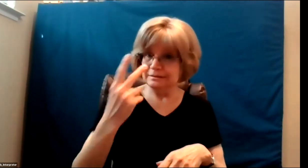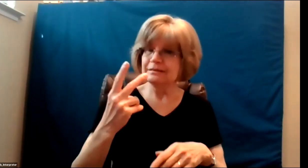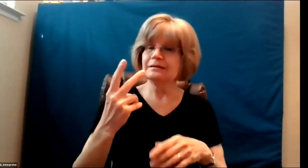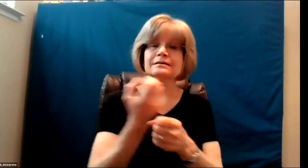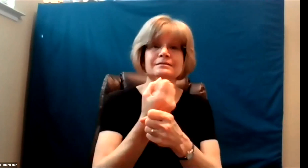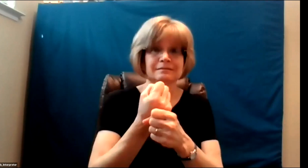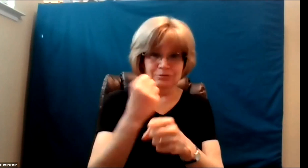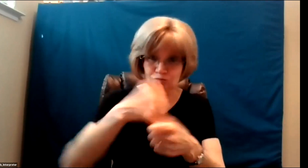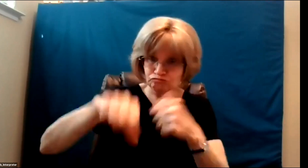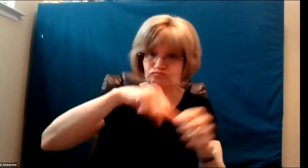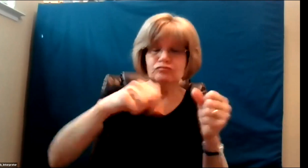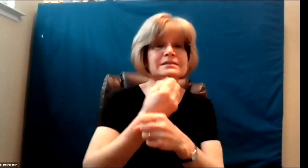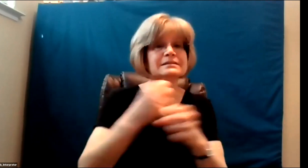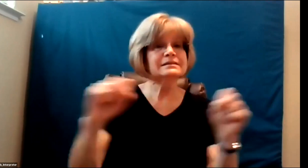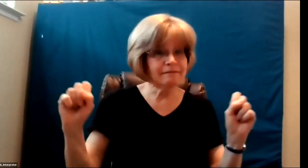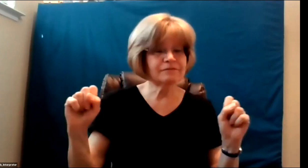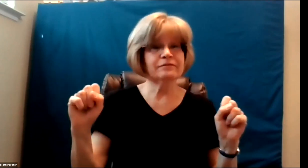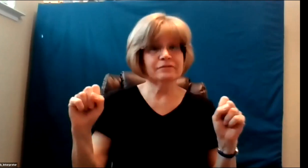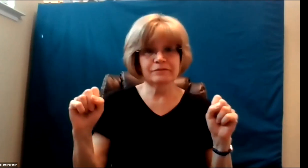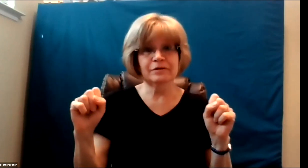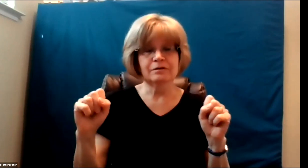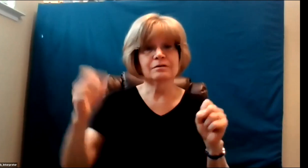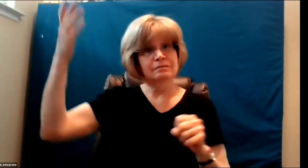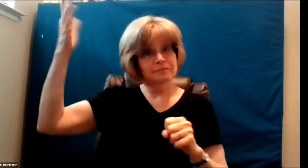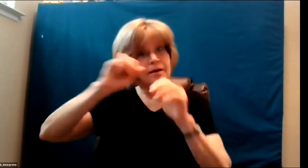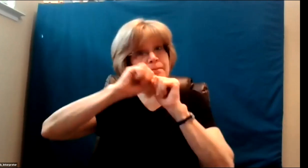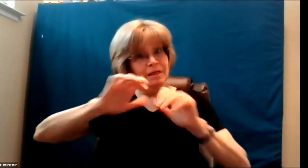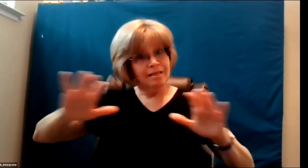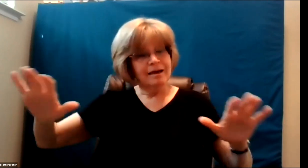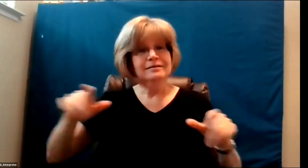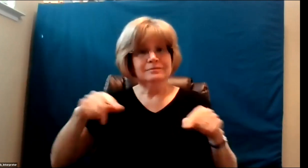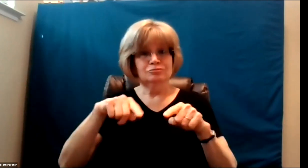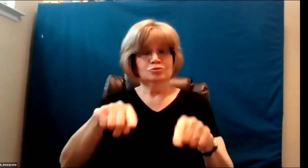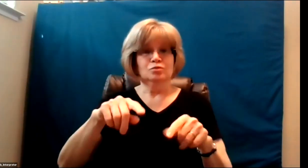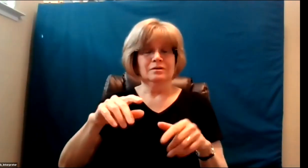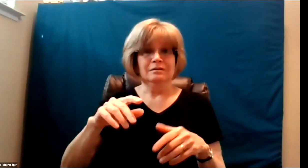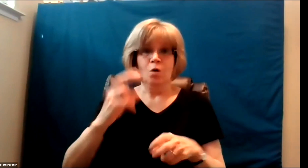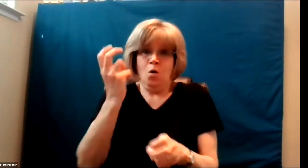format. God provided blessing amid this trying time.